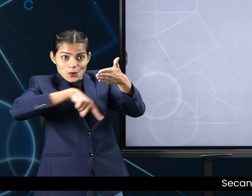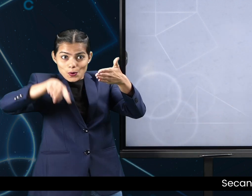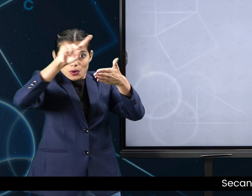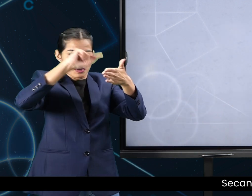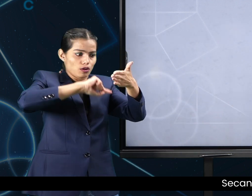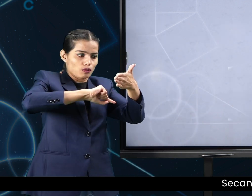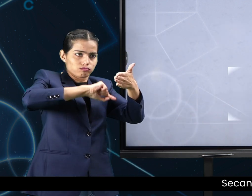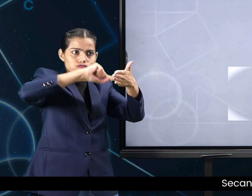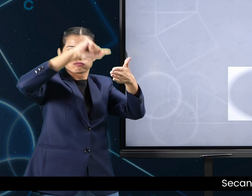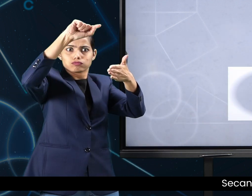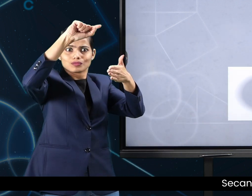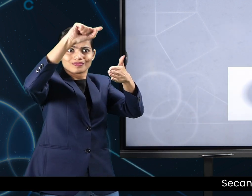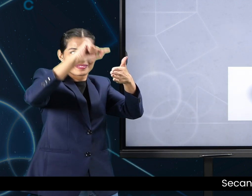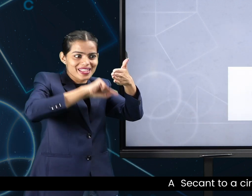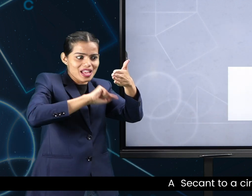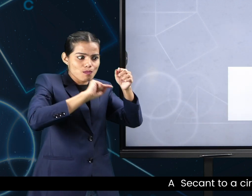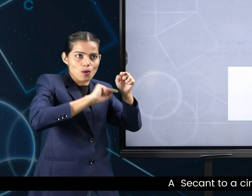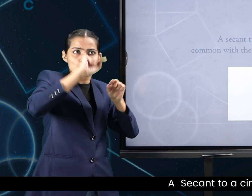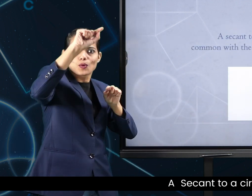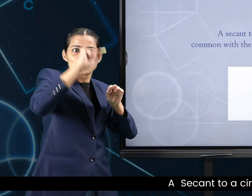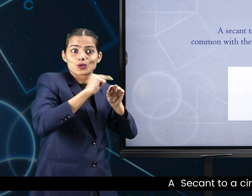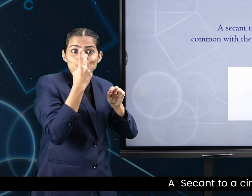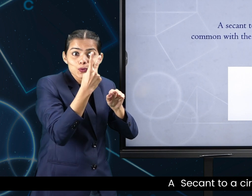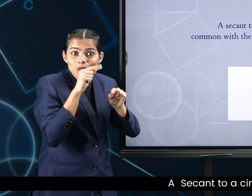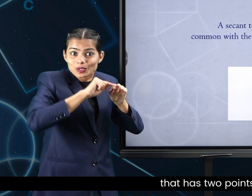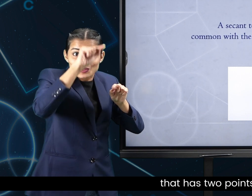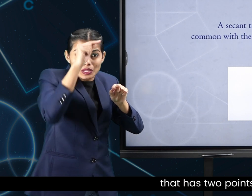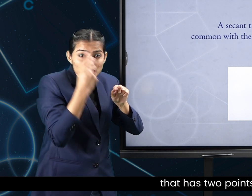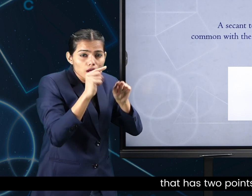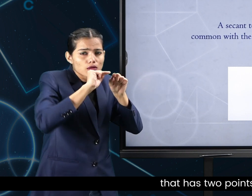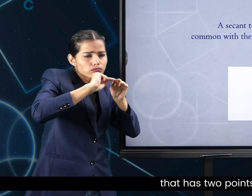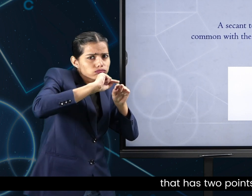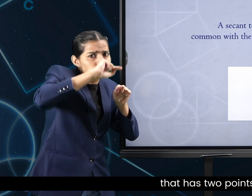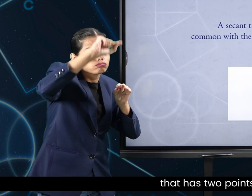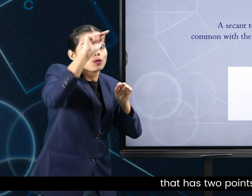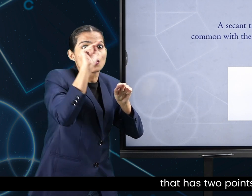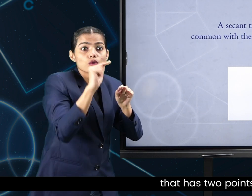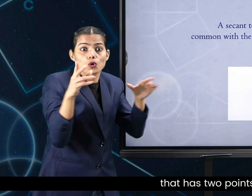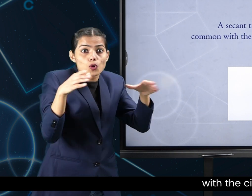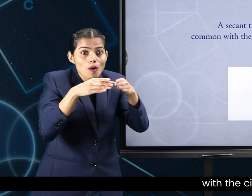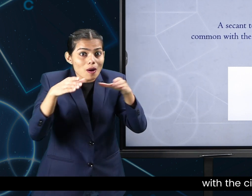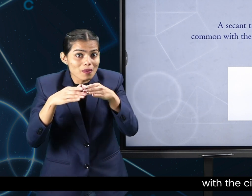Secant. A secant to a circle is a line that has 2 points in common with the